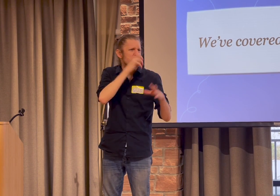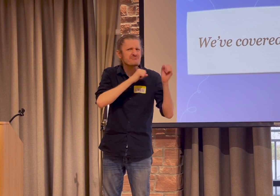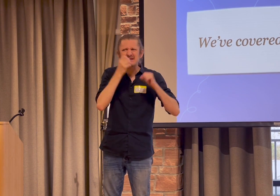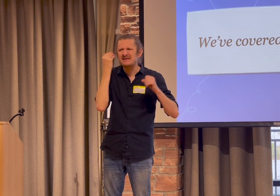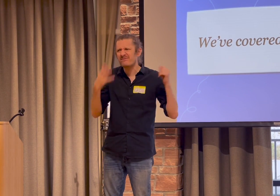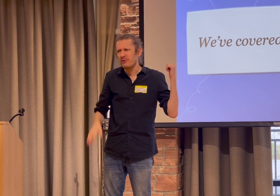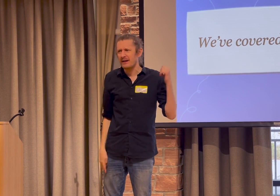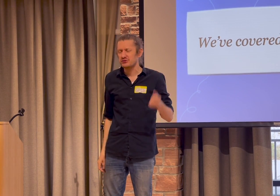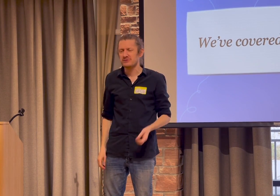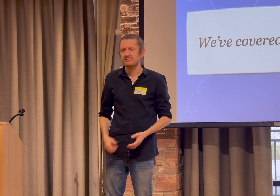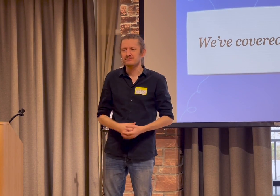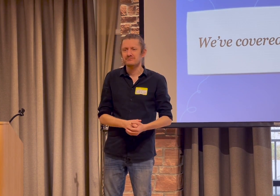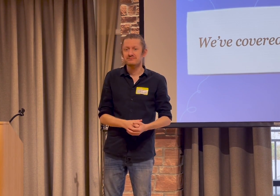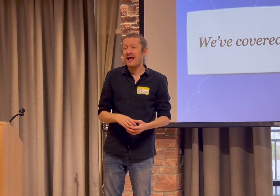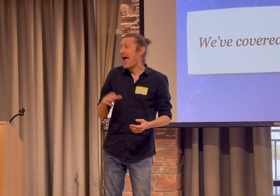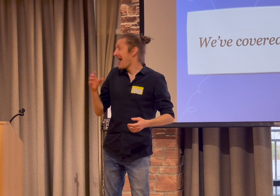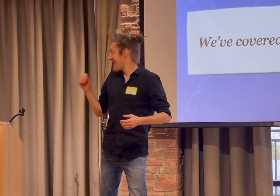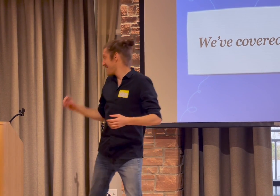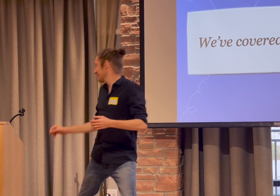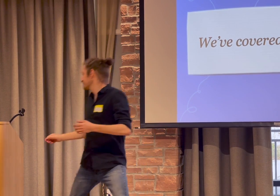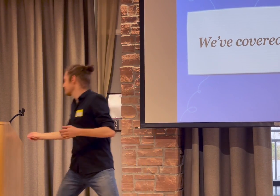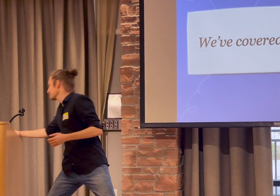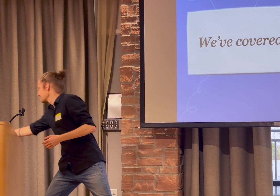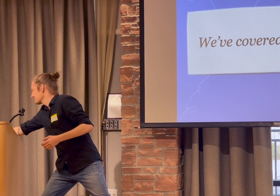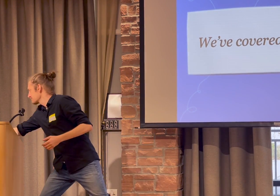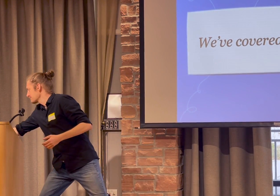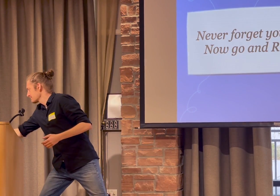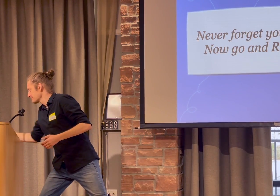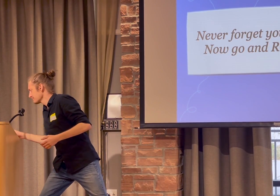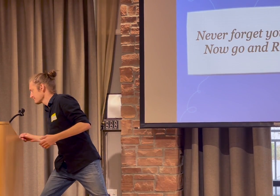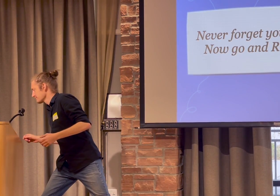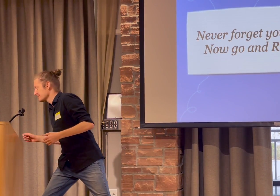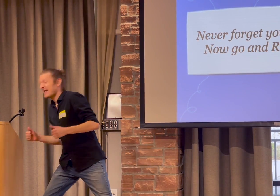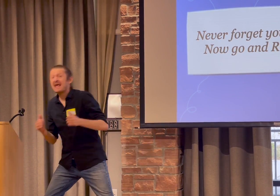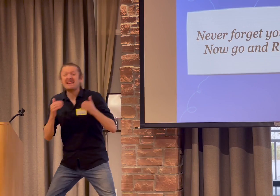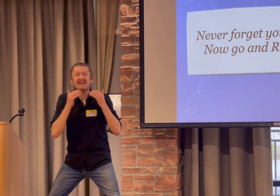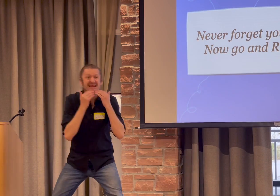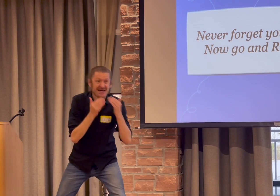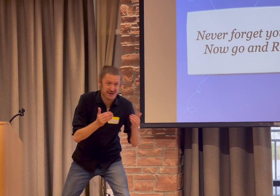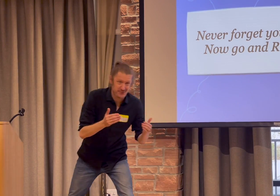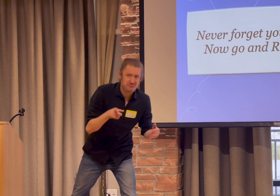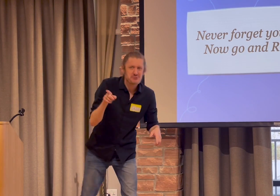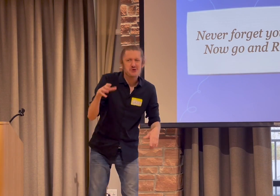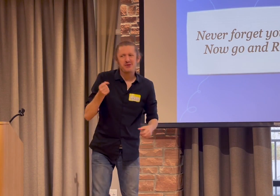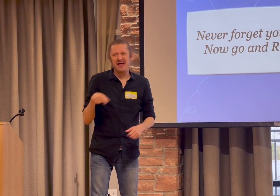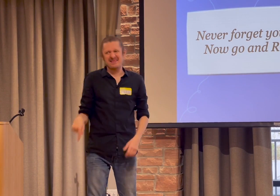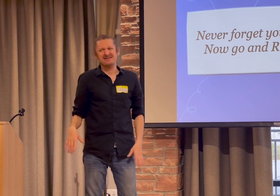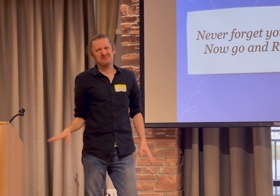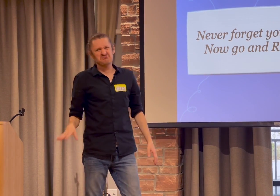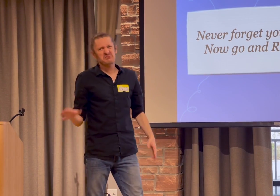out in email, there's a lot more explanation on each slide. Don't worry if you missed anything today.